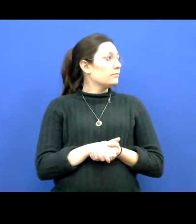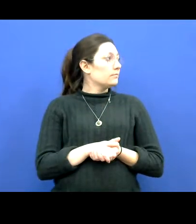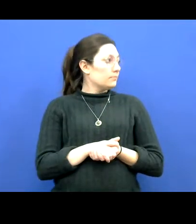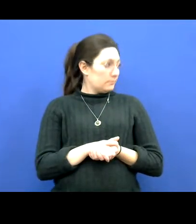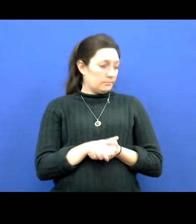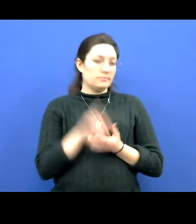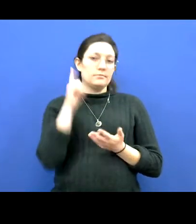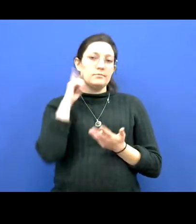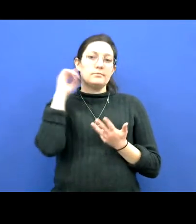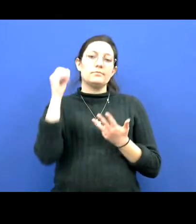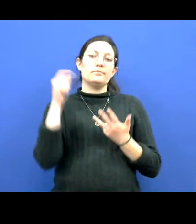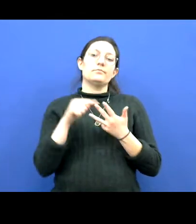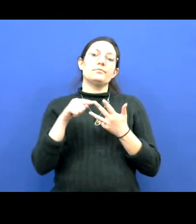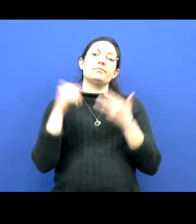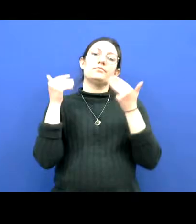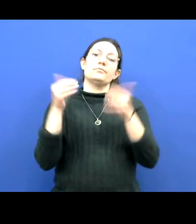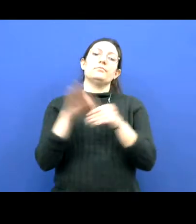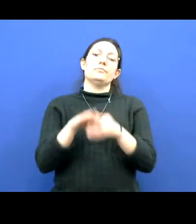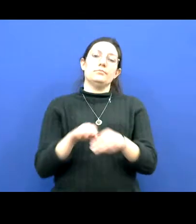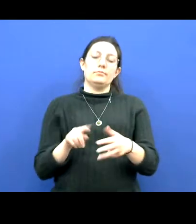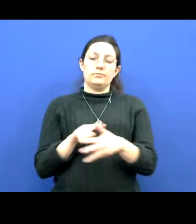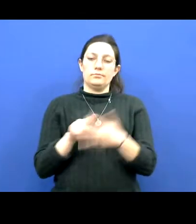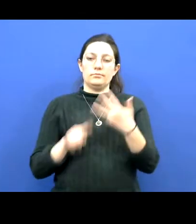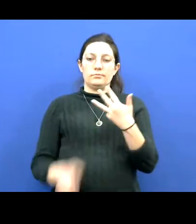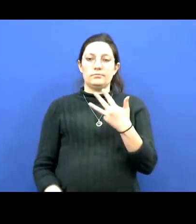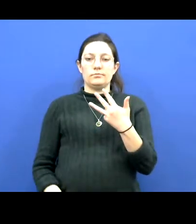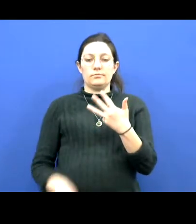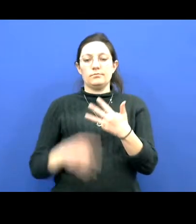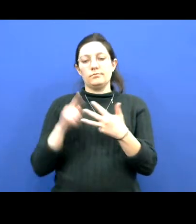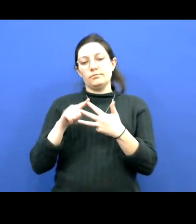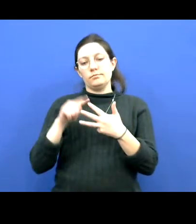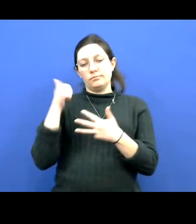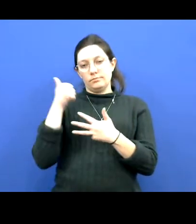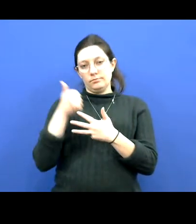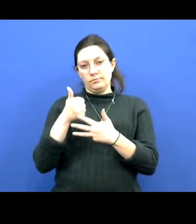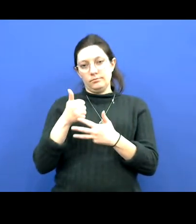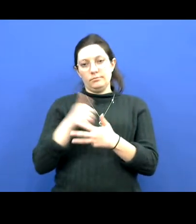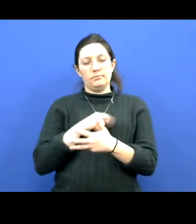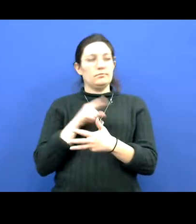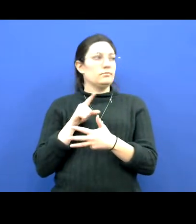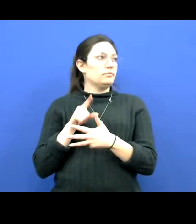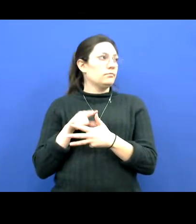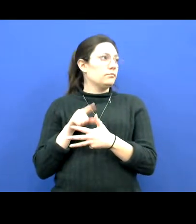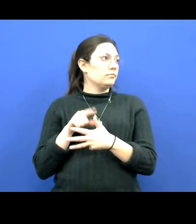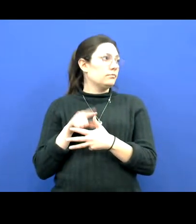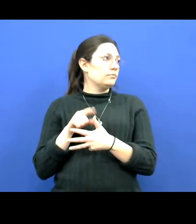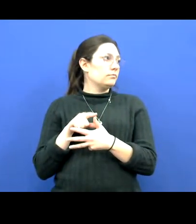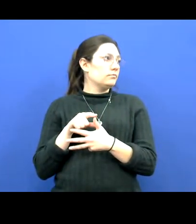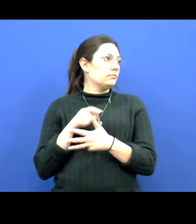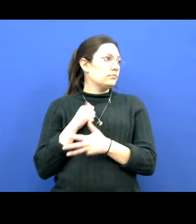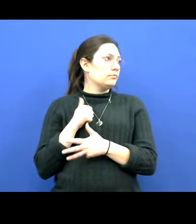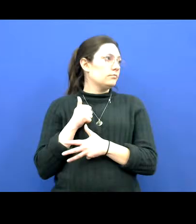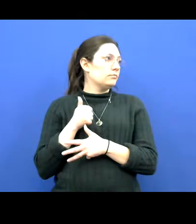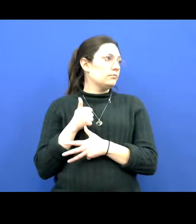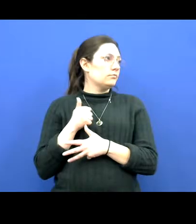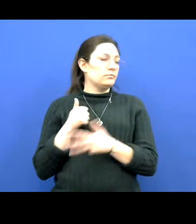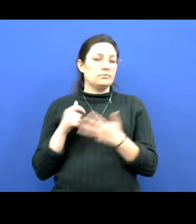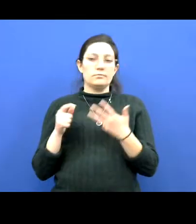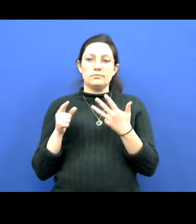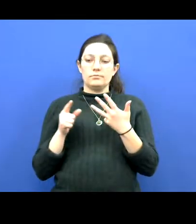Hearing and seeing none, please call the roll. Councilmember Page, Aye. Councilmember Blanca,